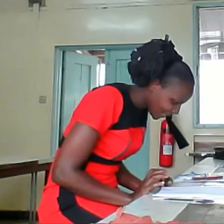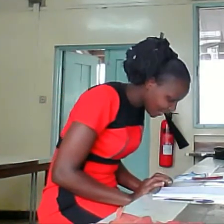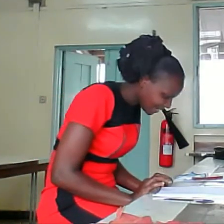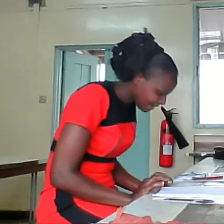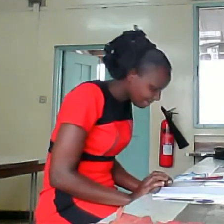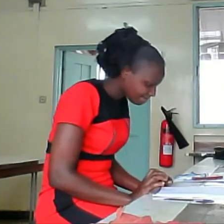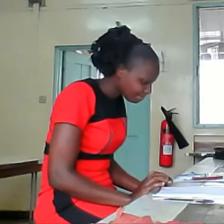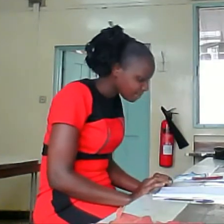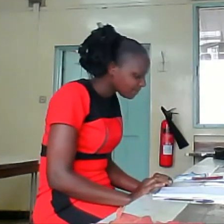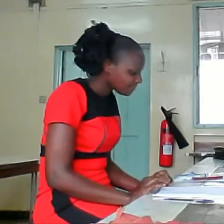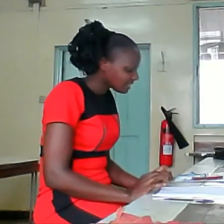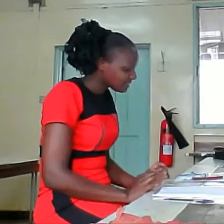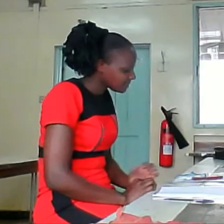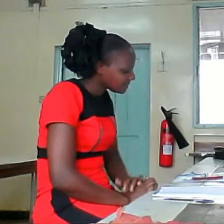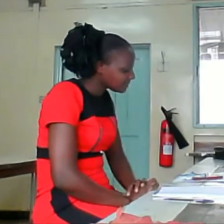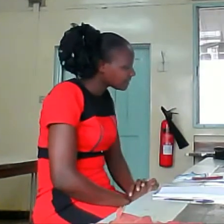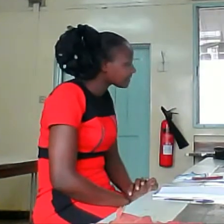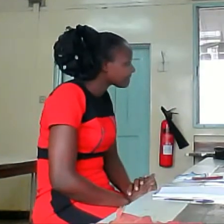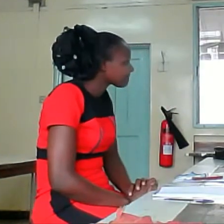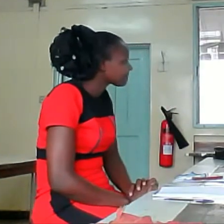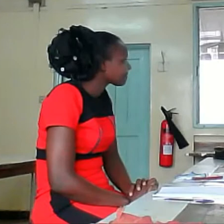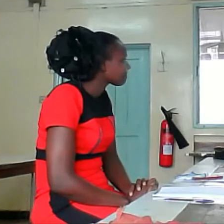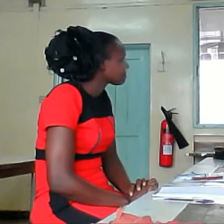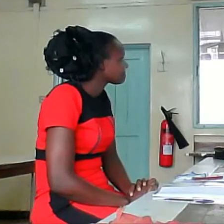Then vaccine.